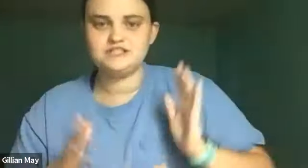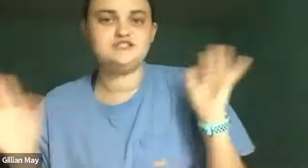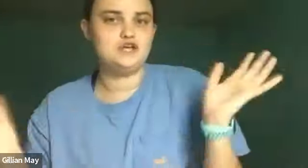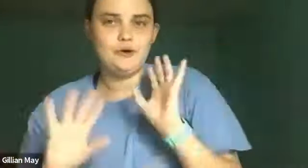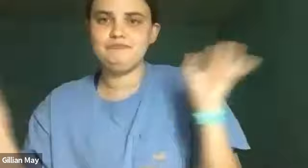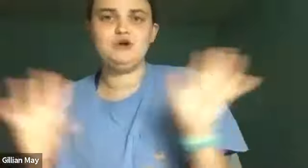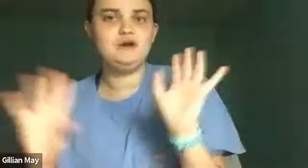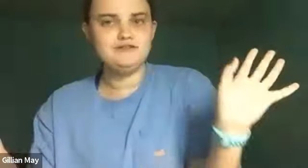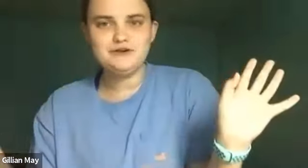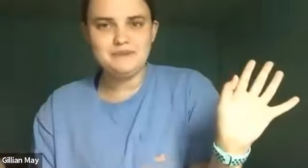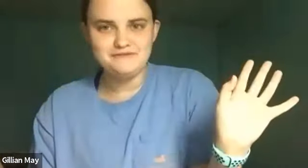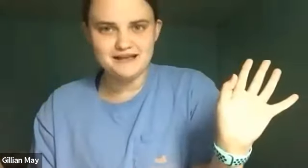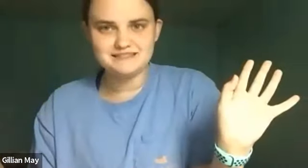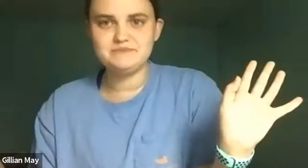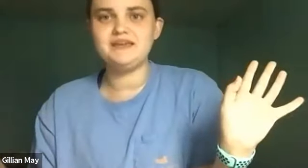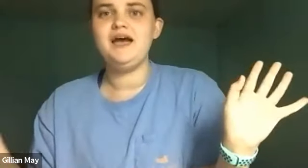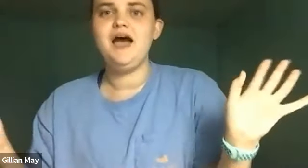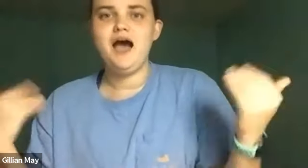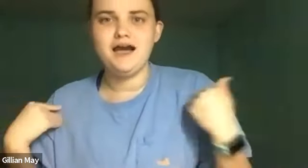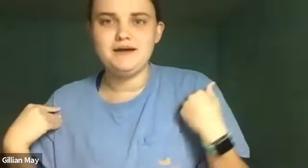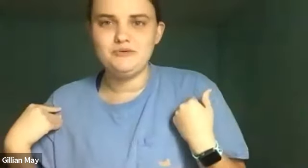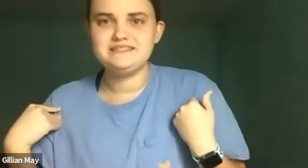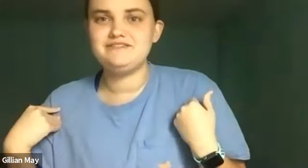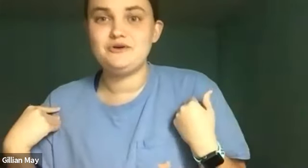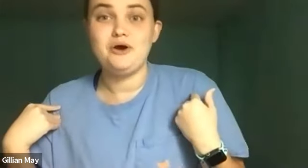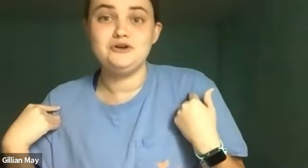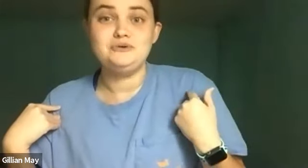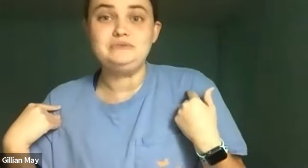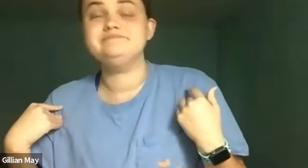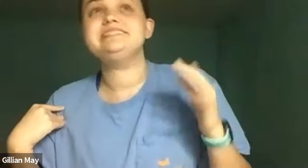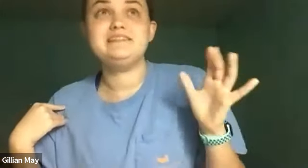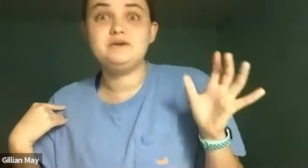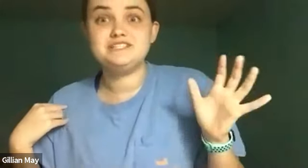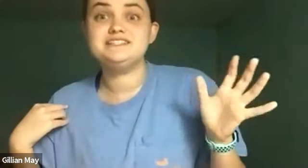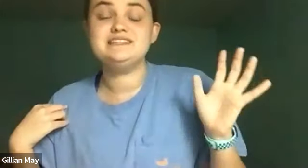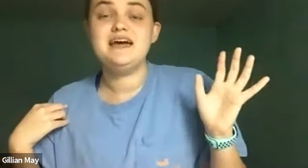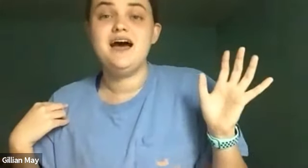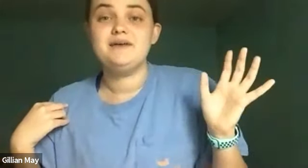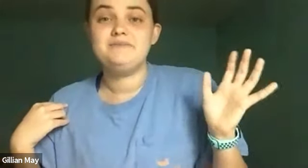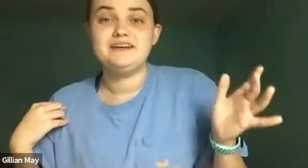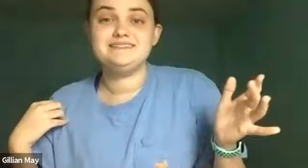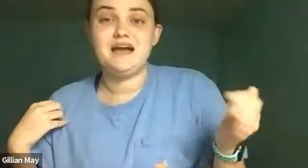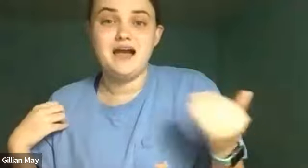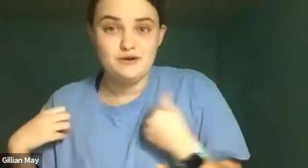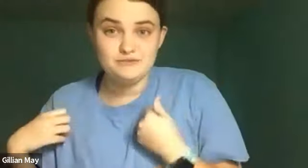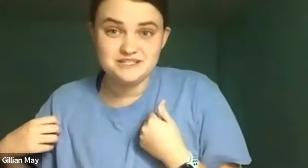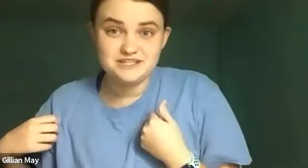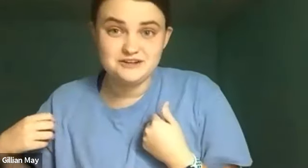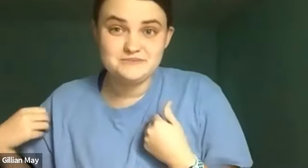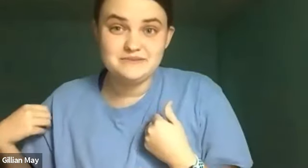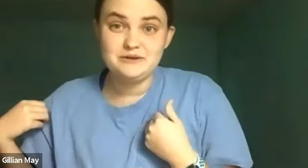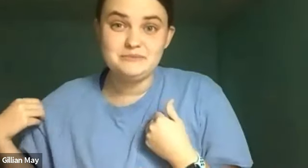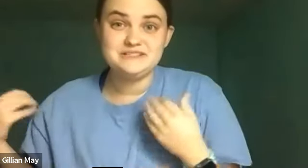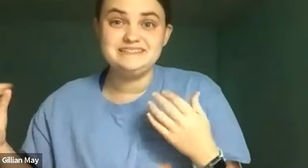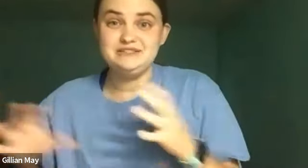questions. So don't ever feel bad for asking me. I'm always like, there are no silly questions, because I was always a curious little person too